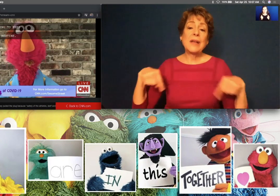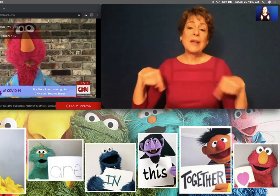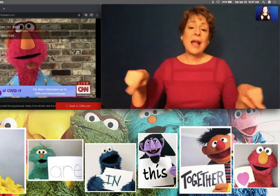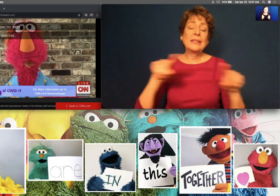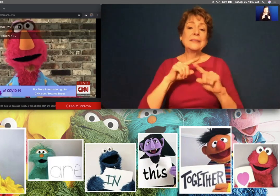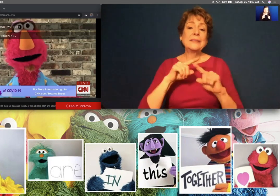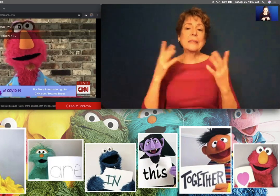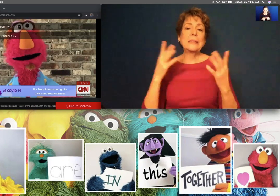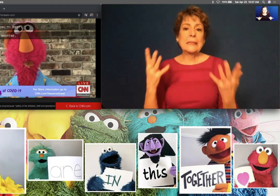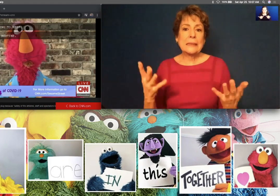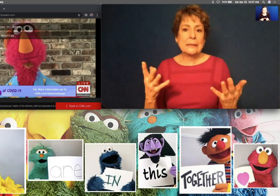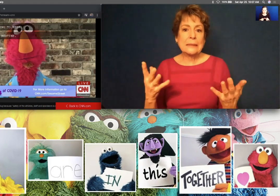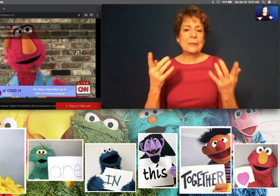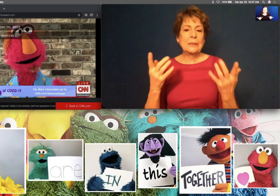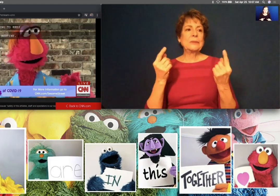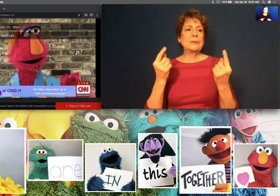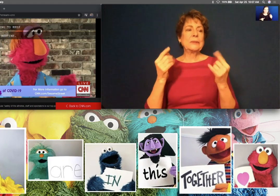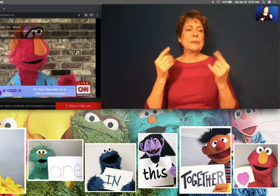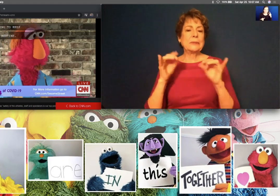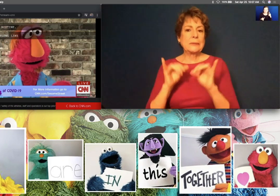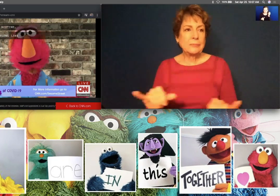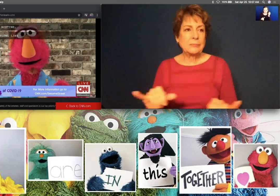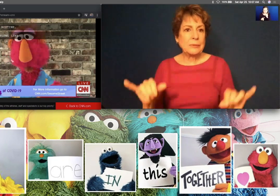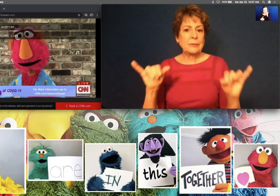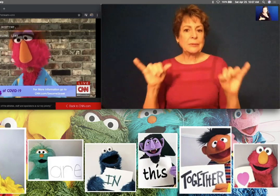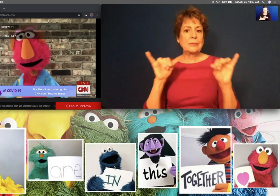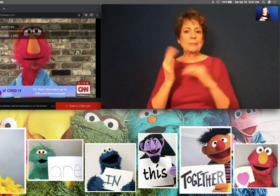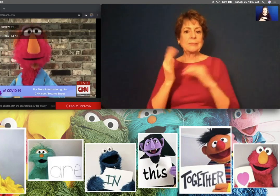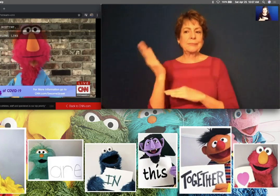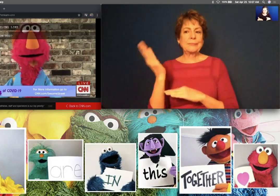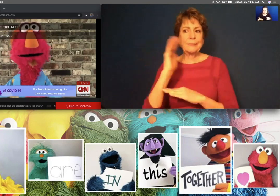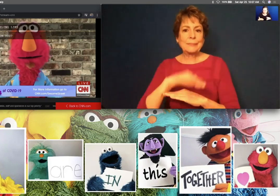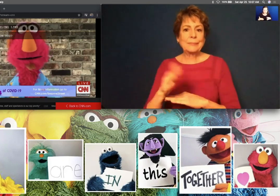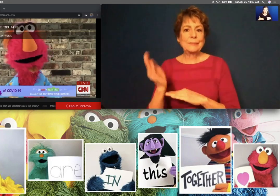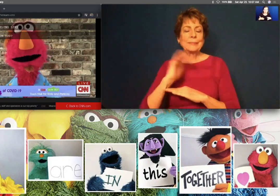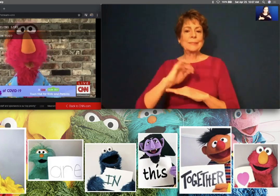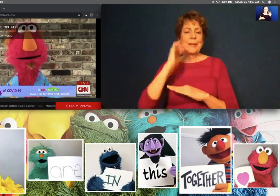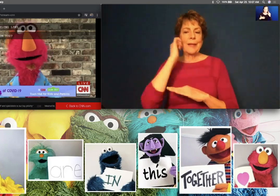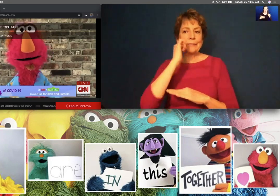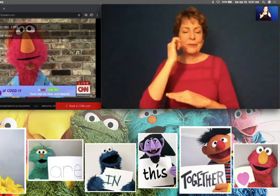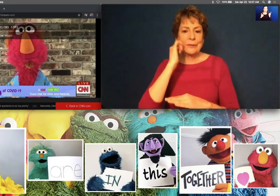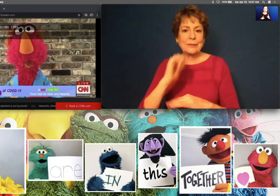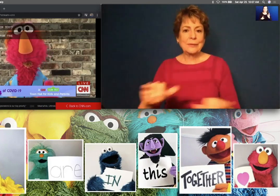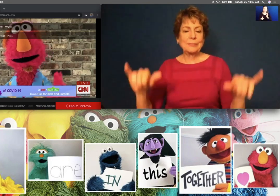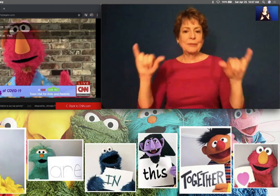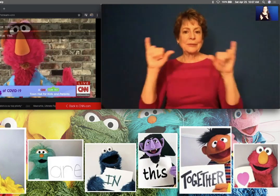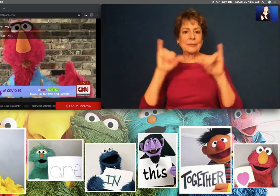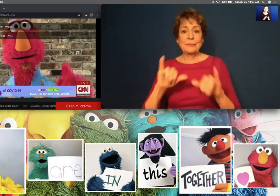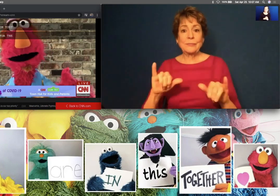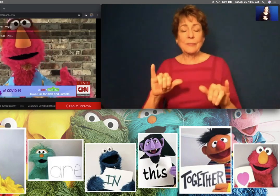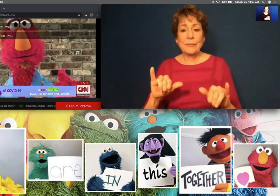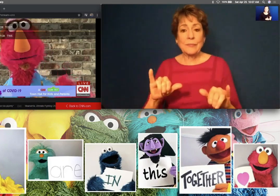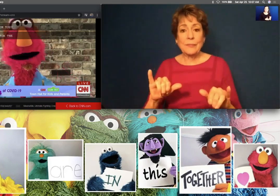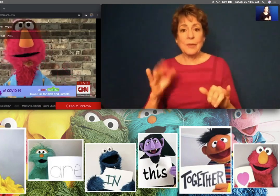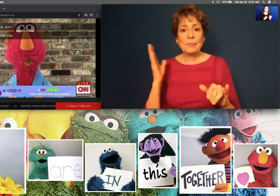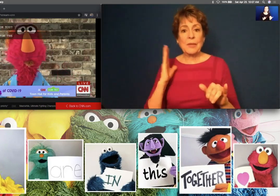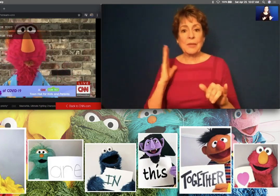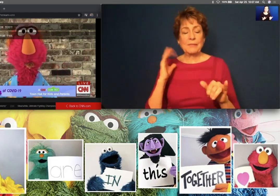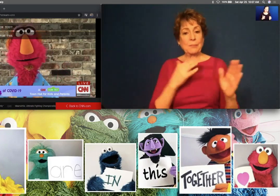but have you been feeling like the days get away from you? The things you plan for the morning are suddenly happening in the